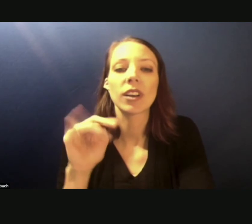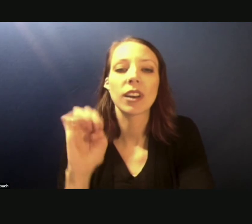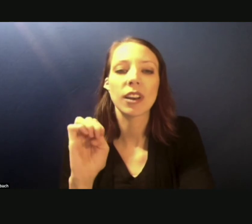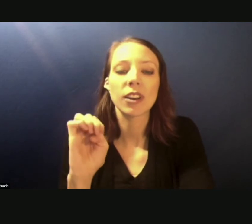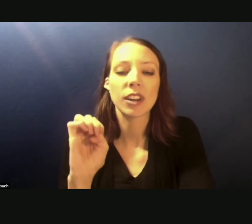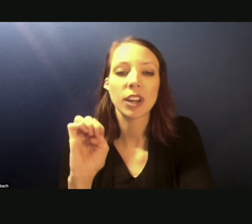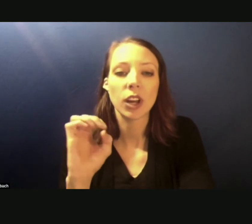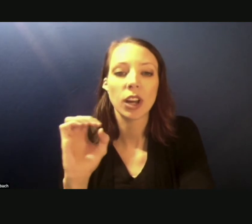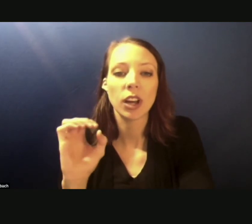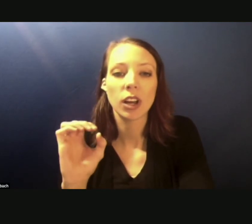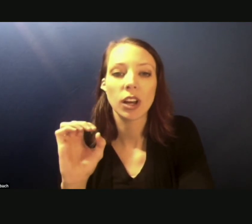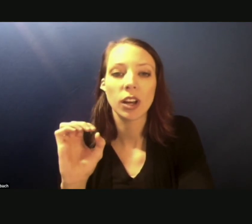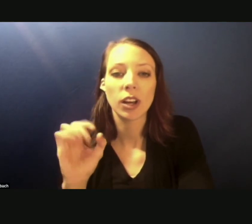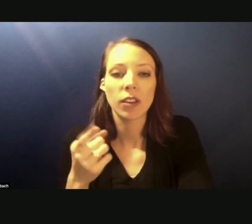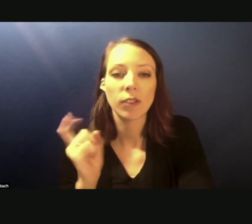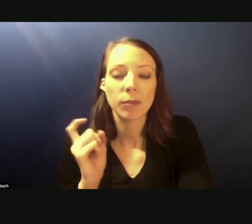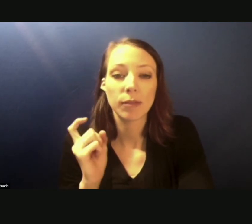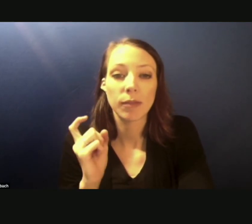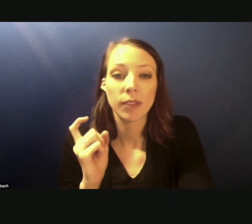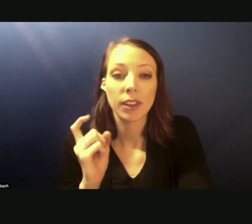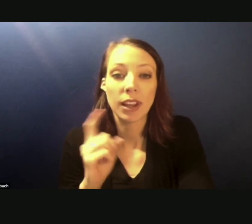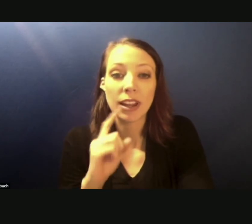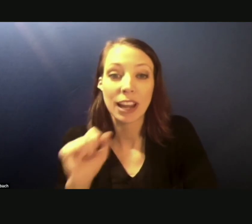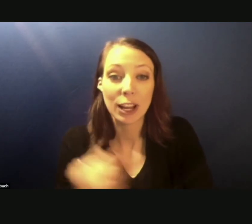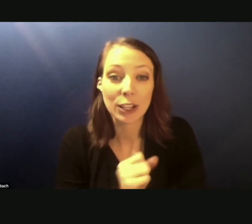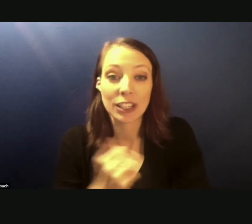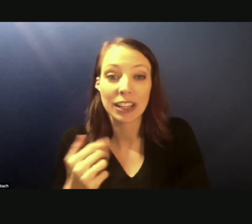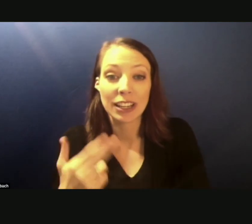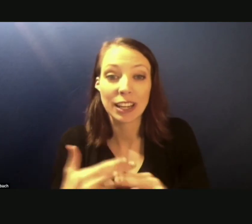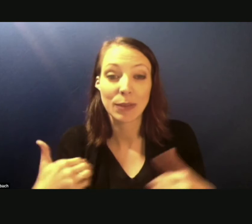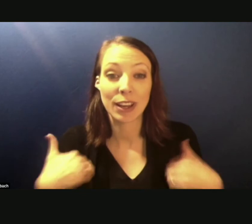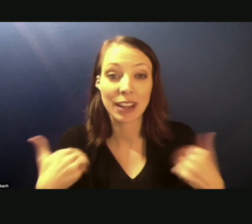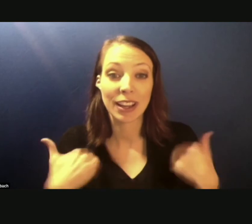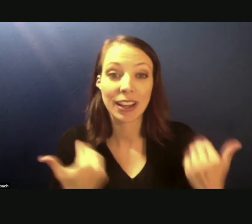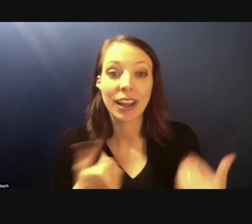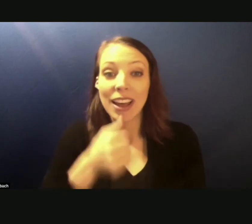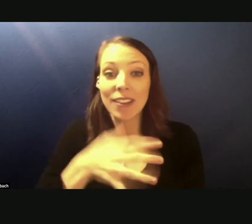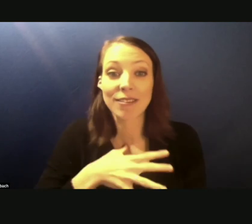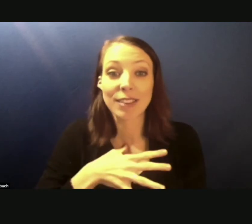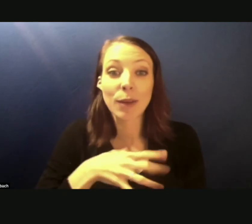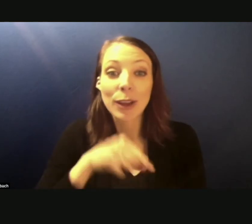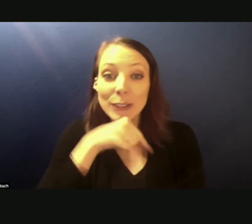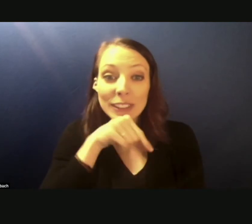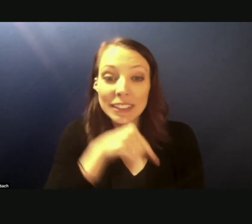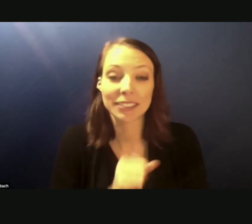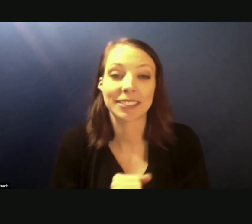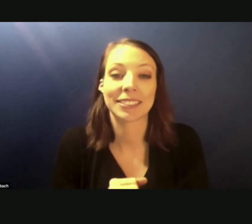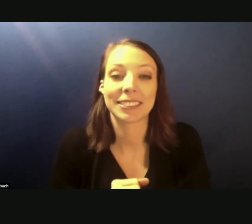where Jennie came from. That's actually the name for a young female turkey.